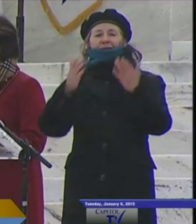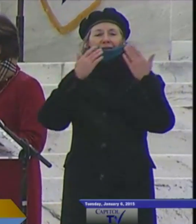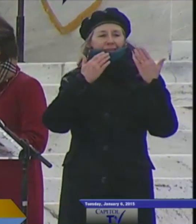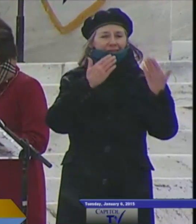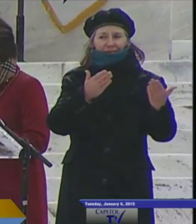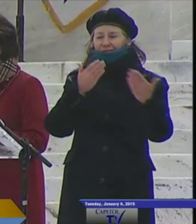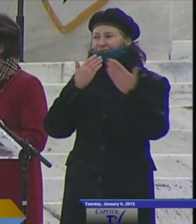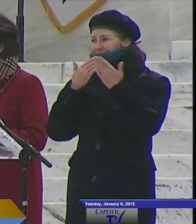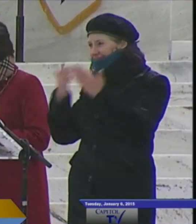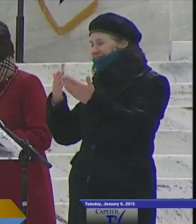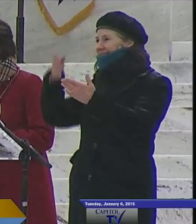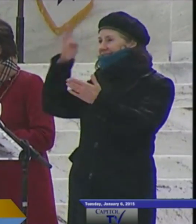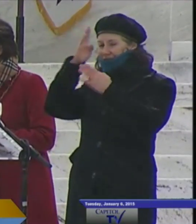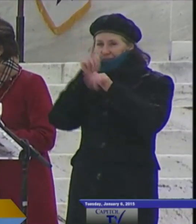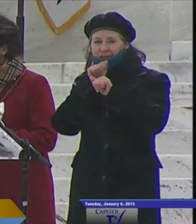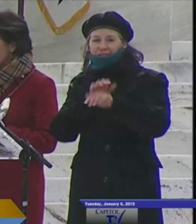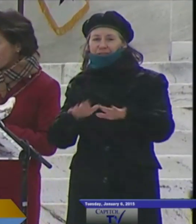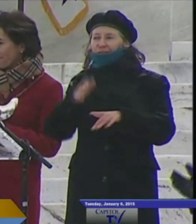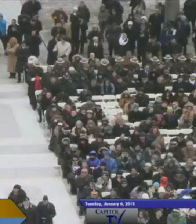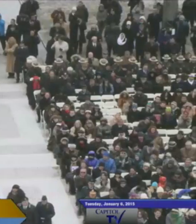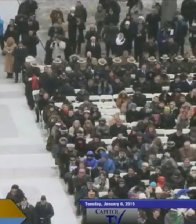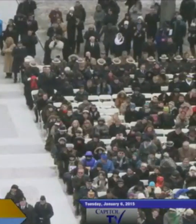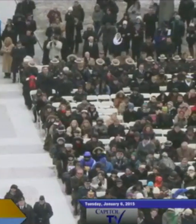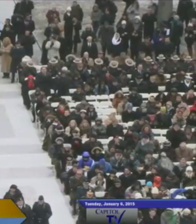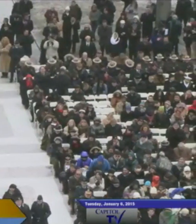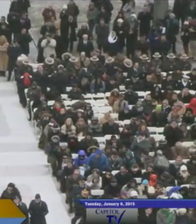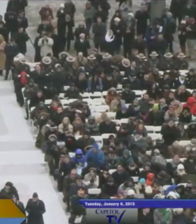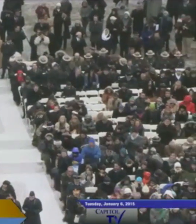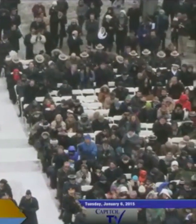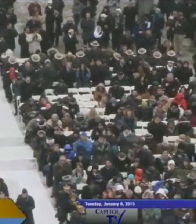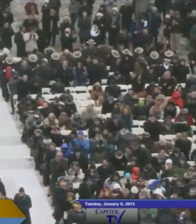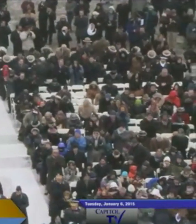you, God bless you, and God bless Rhode Island.